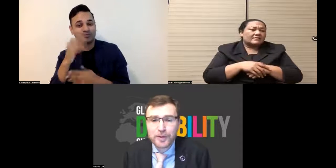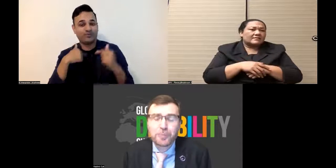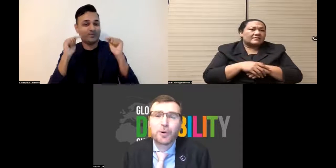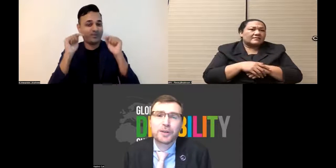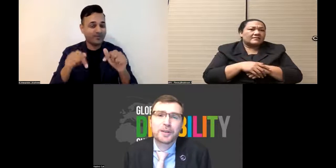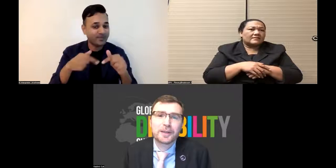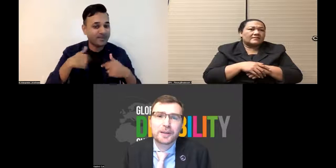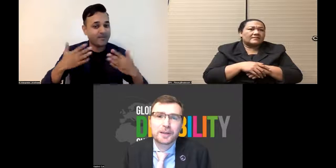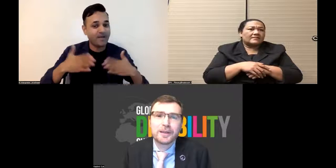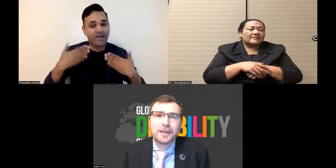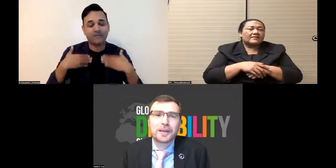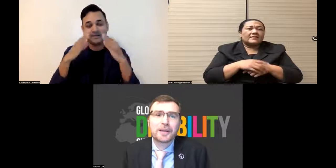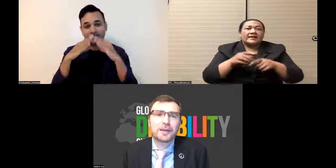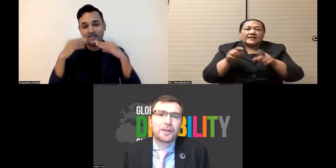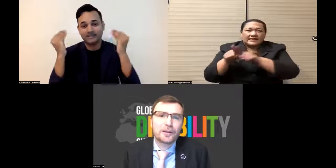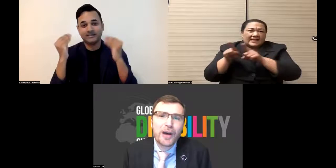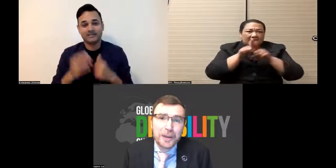part of this